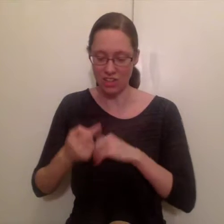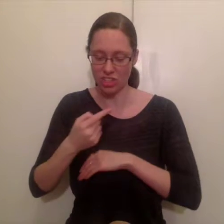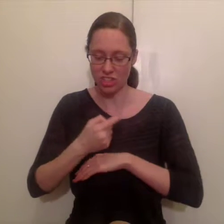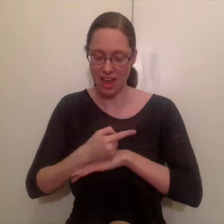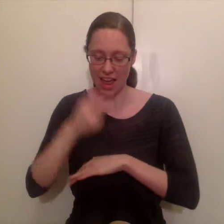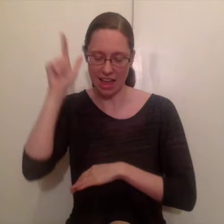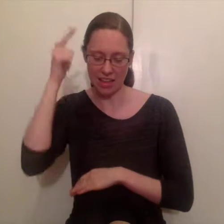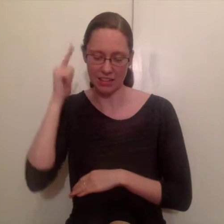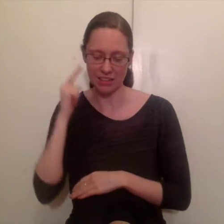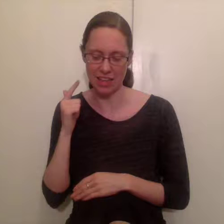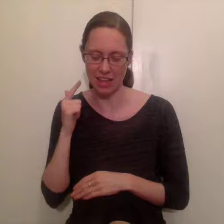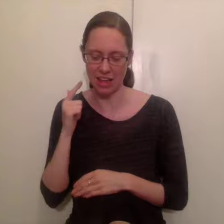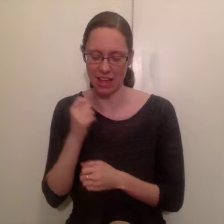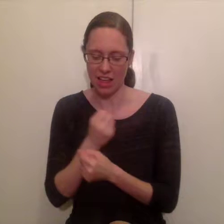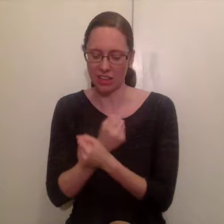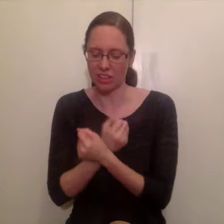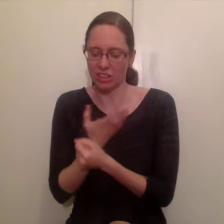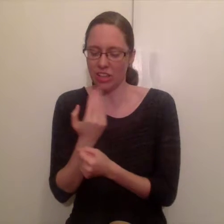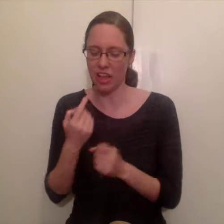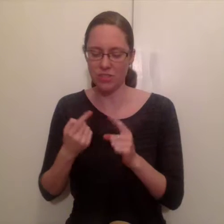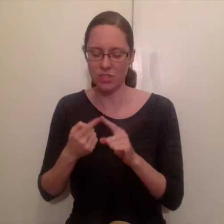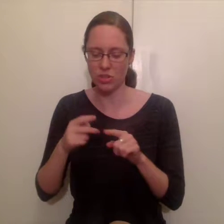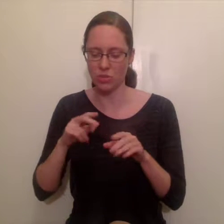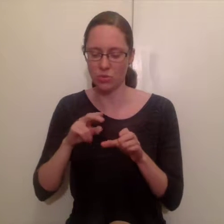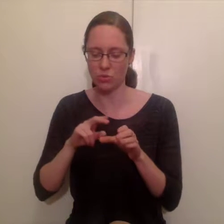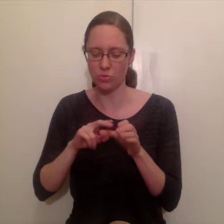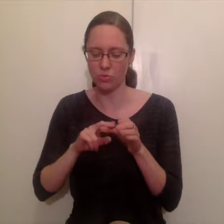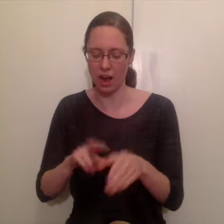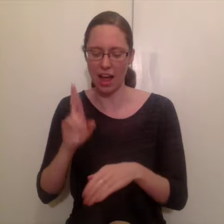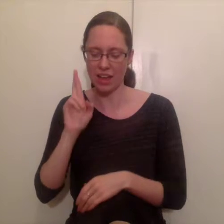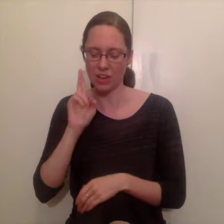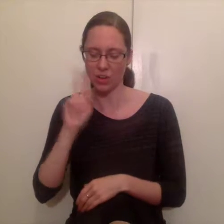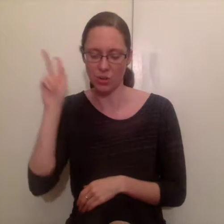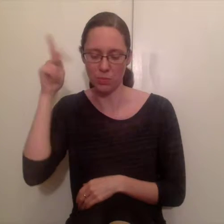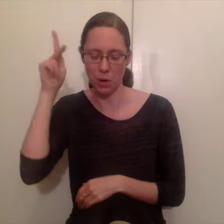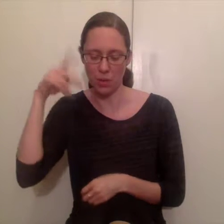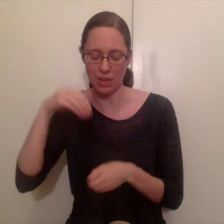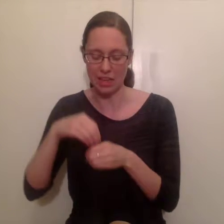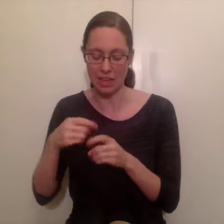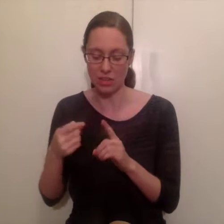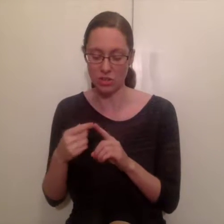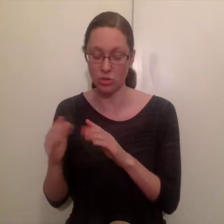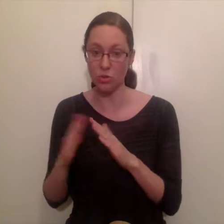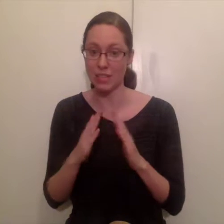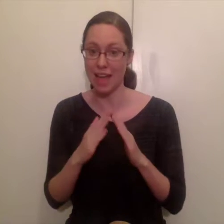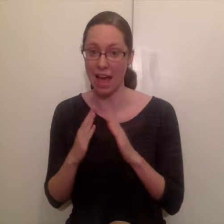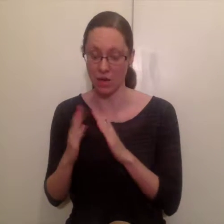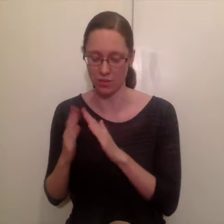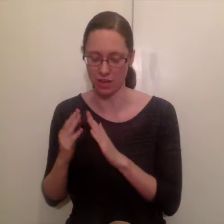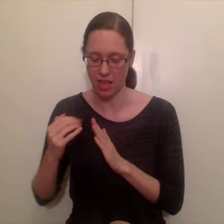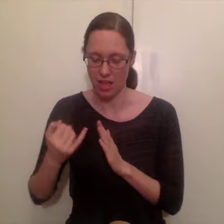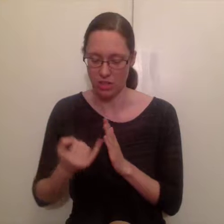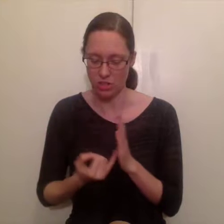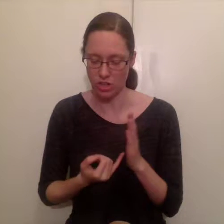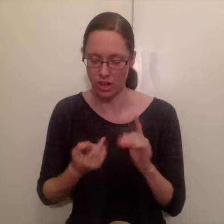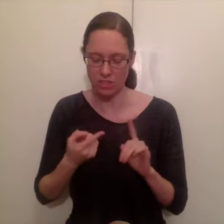Each day, Leah loved to ride her pony into town just